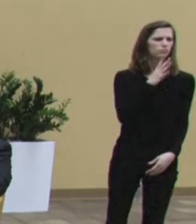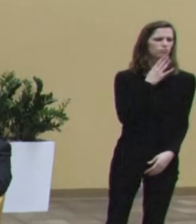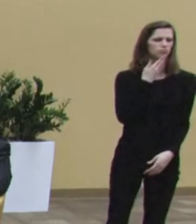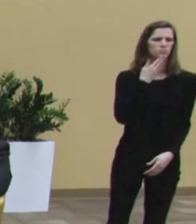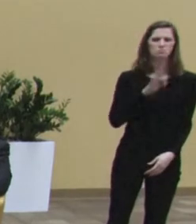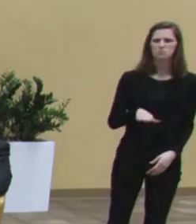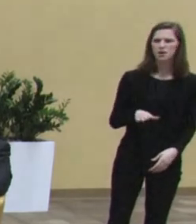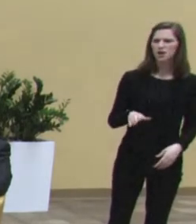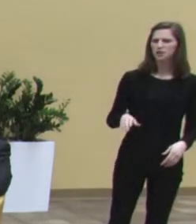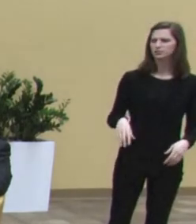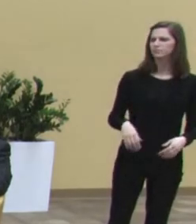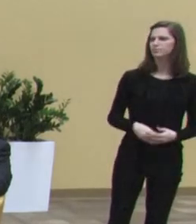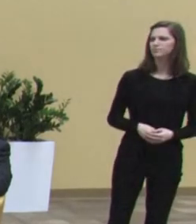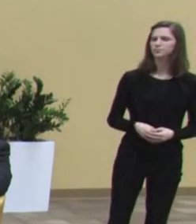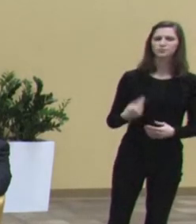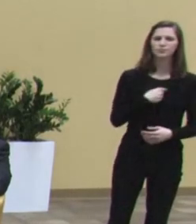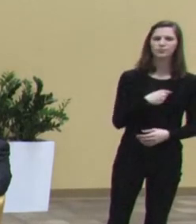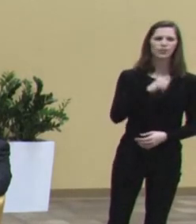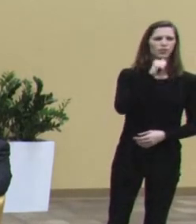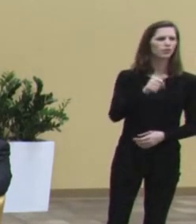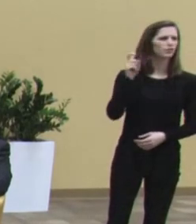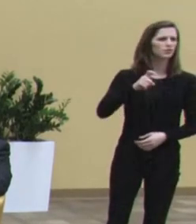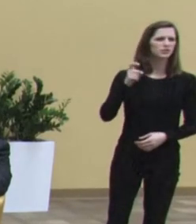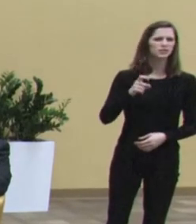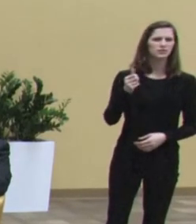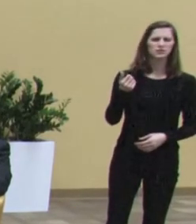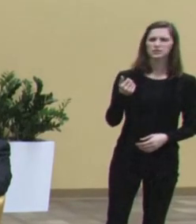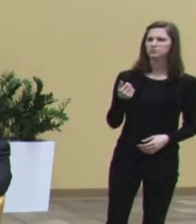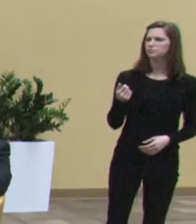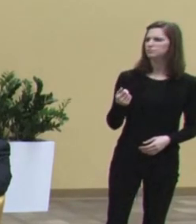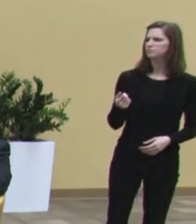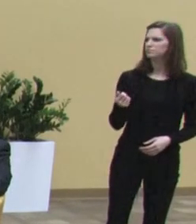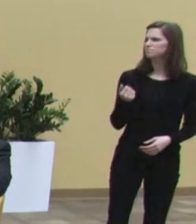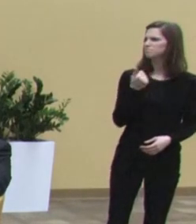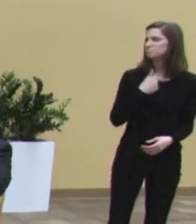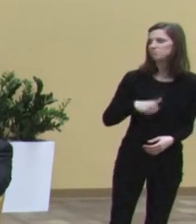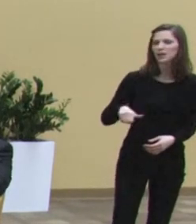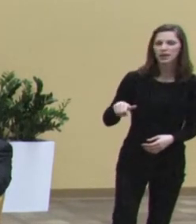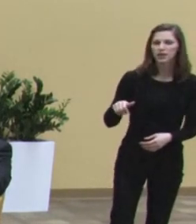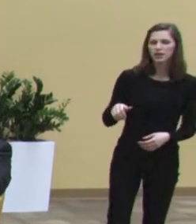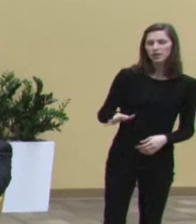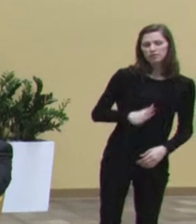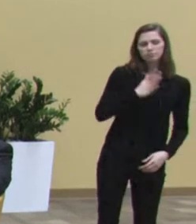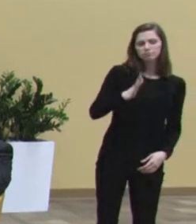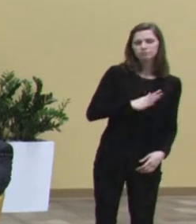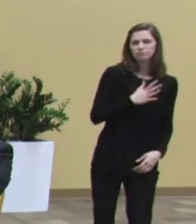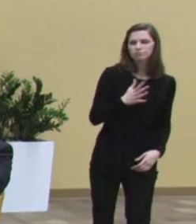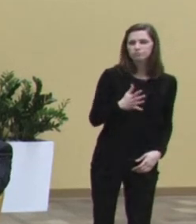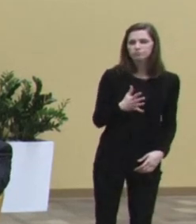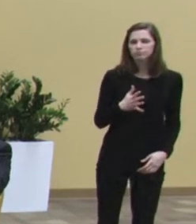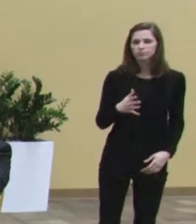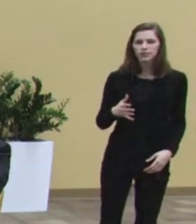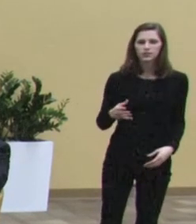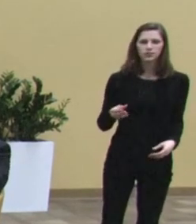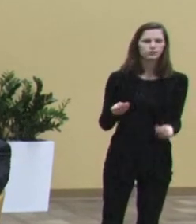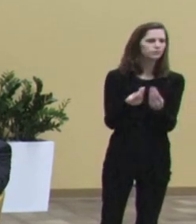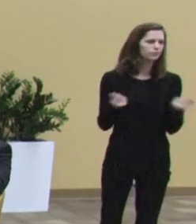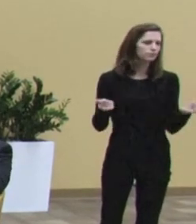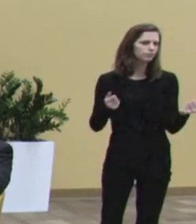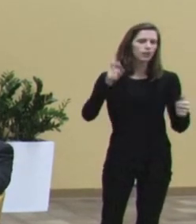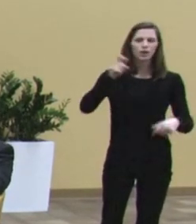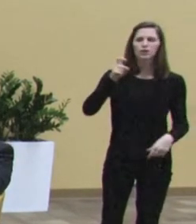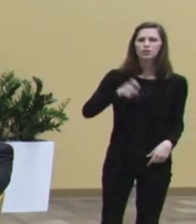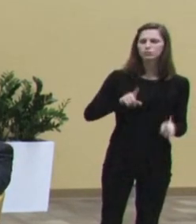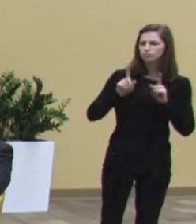We don't need any bricks and bottles. We don't need any Molotov cocktails. We just need to go around to